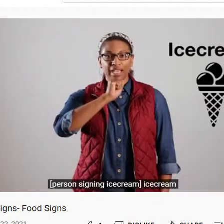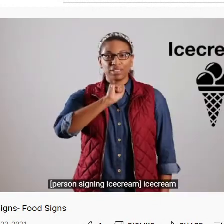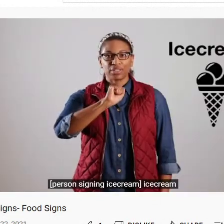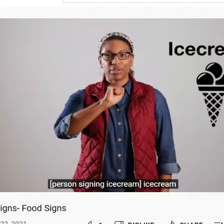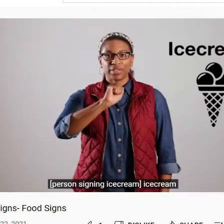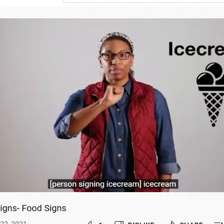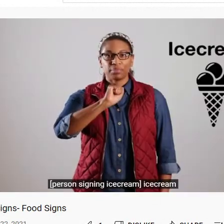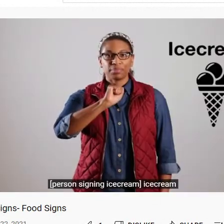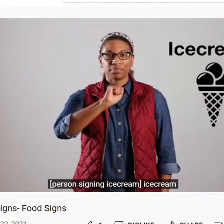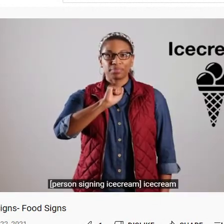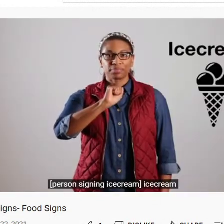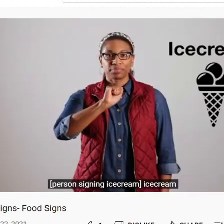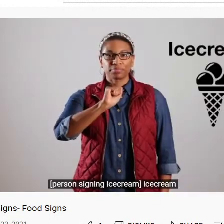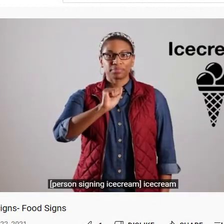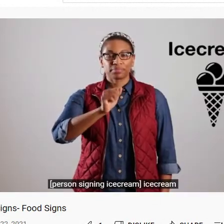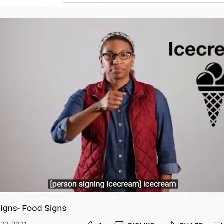Ice cream.